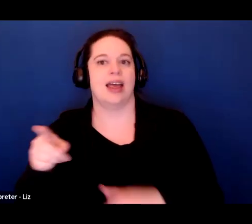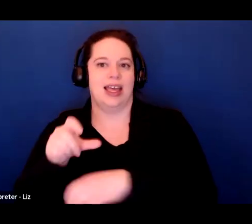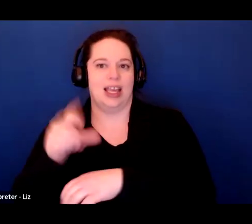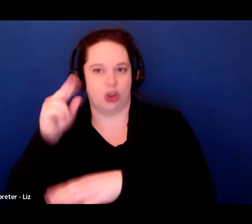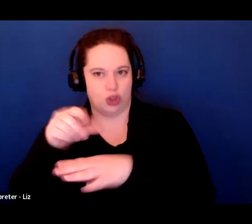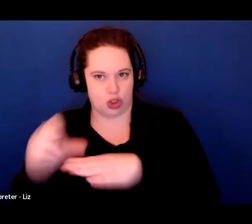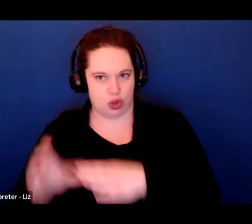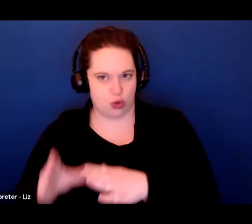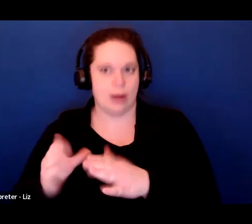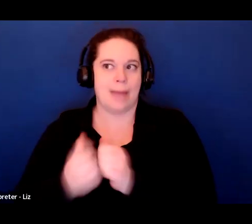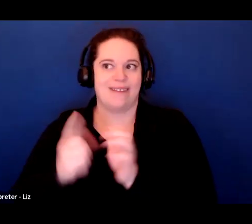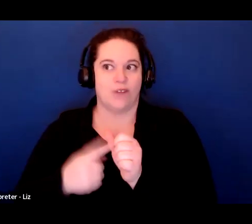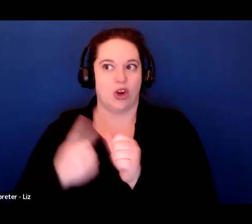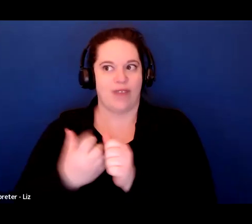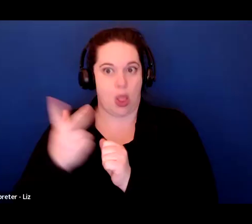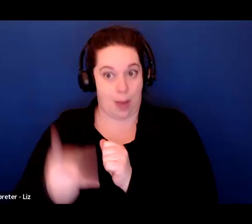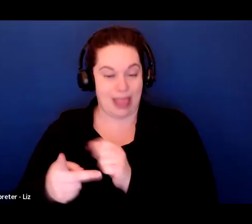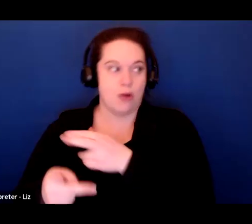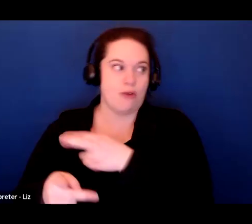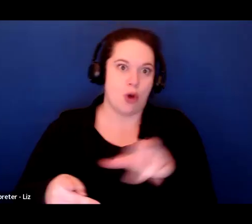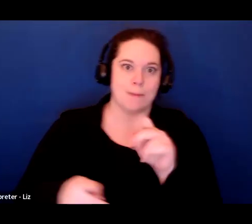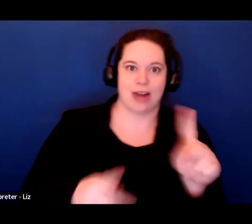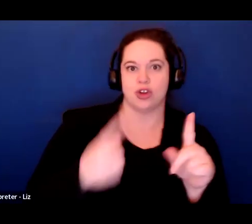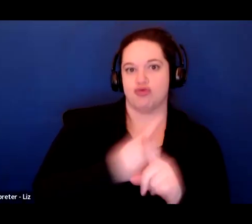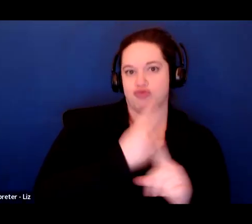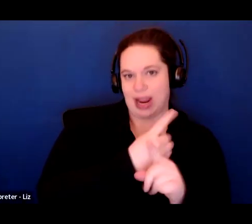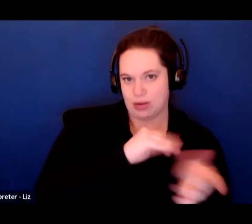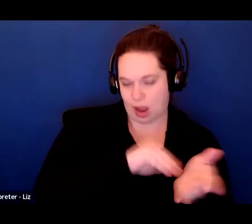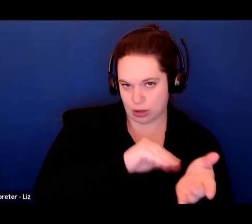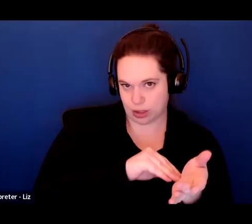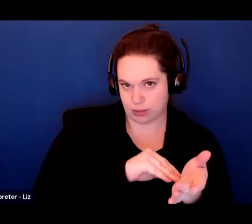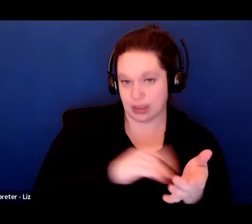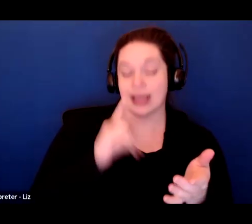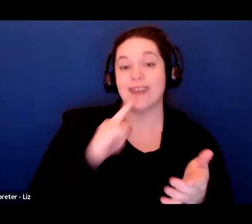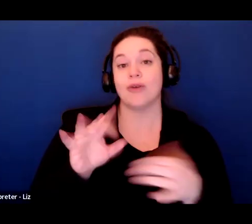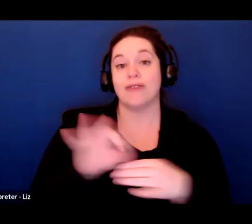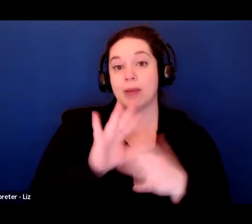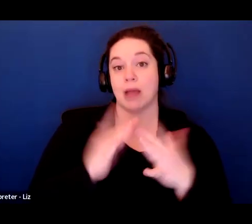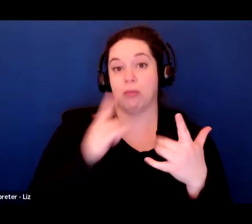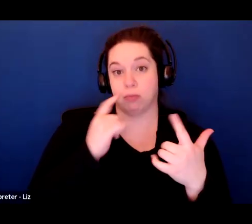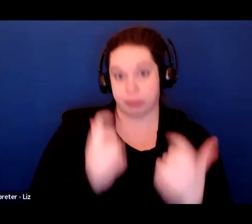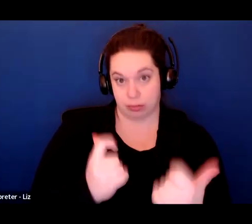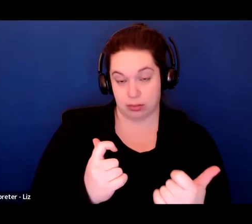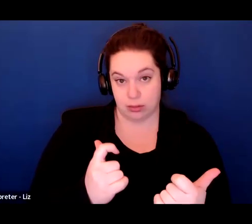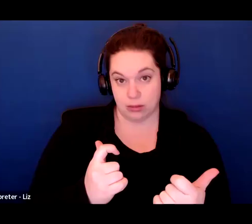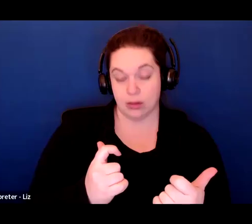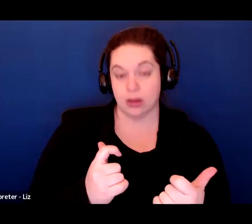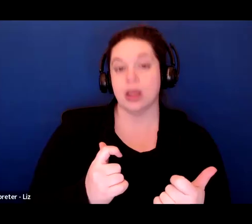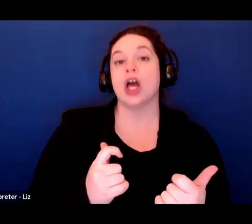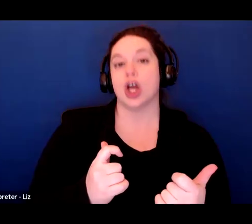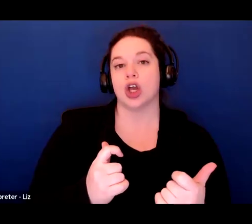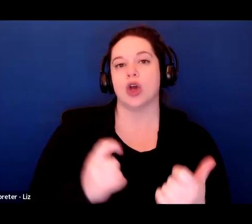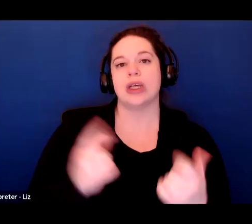because if you start having losing any kind of function, then you know that that could be something wrong with